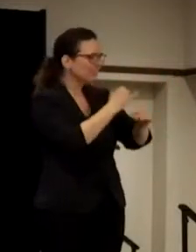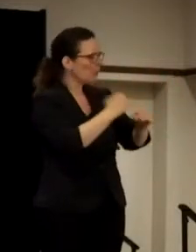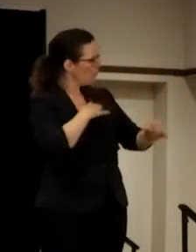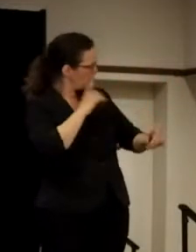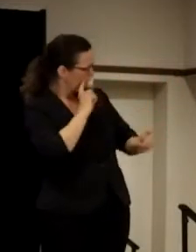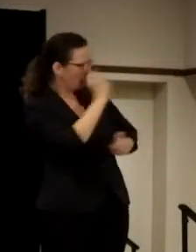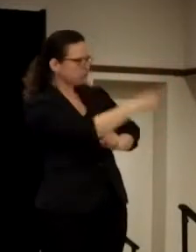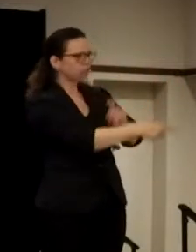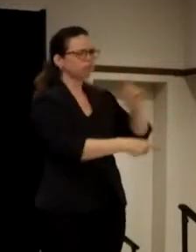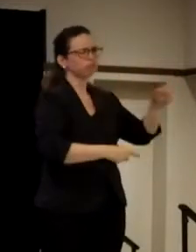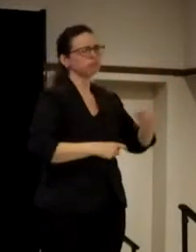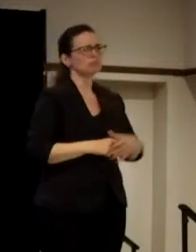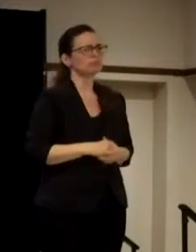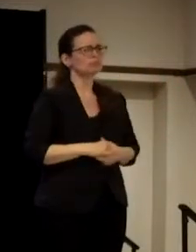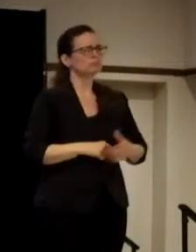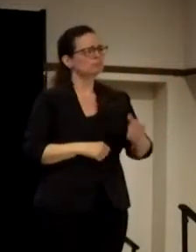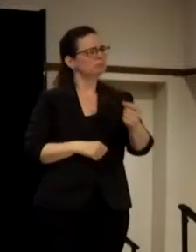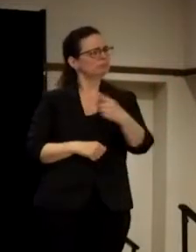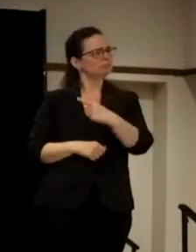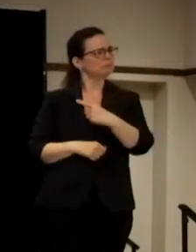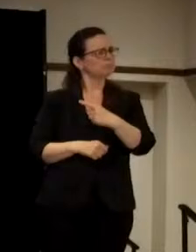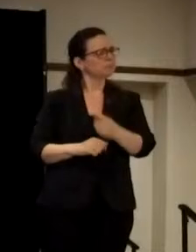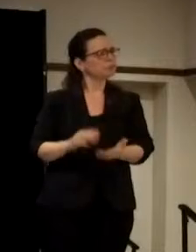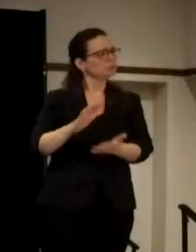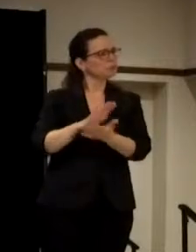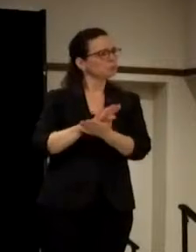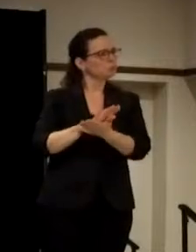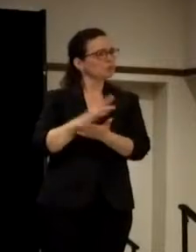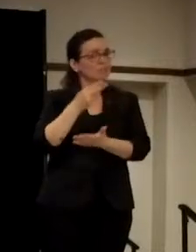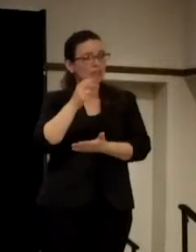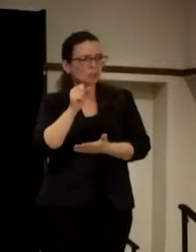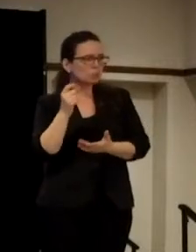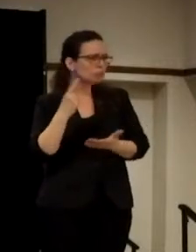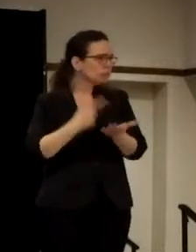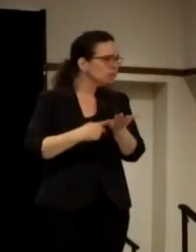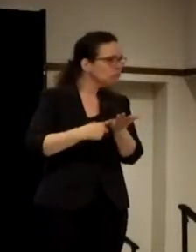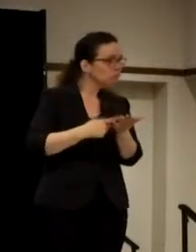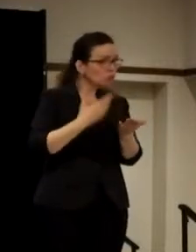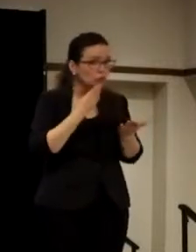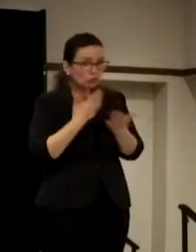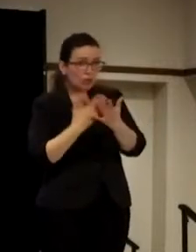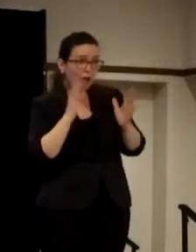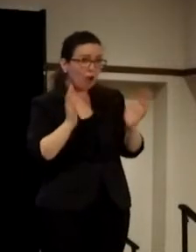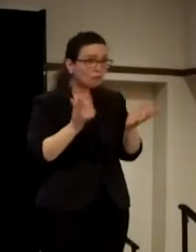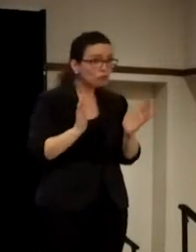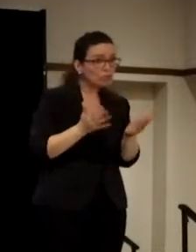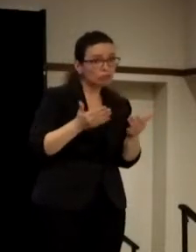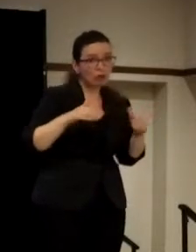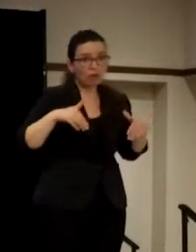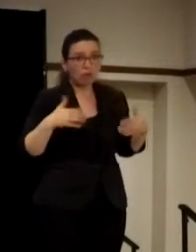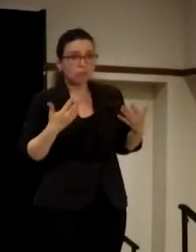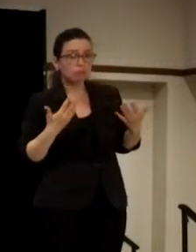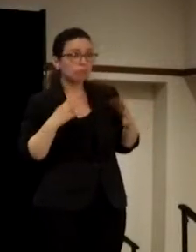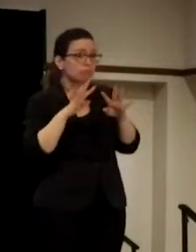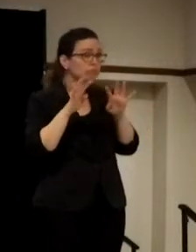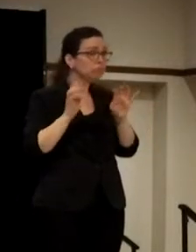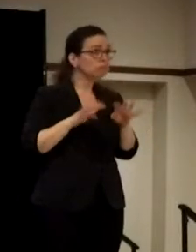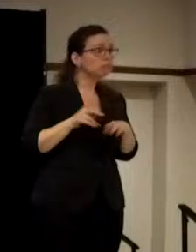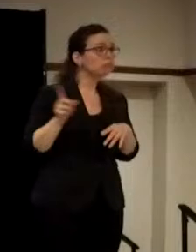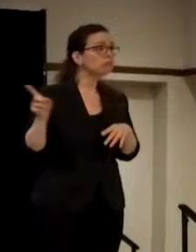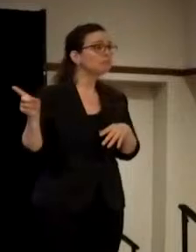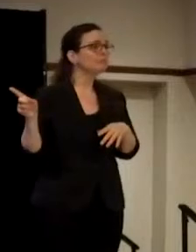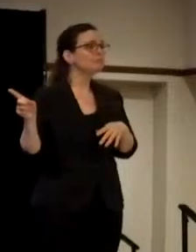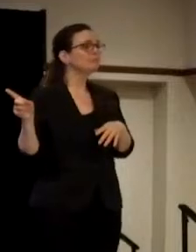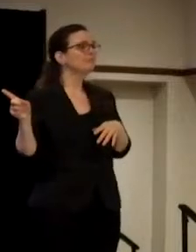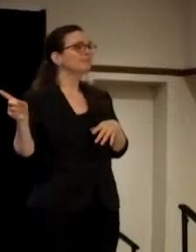with high schools to begin vaccinations directly in partnership with the districts? Yeah, so I think we believe